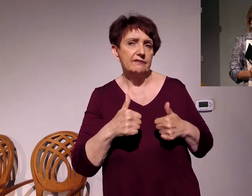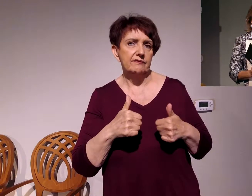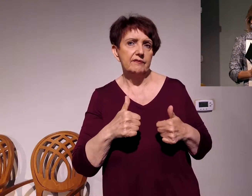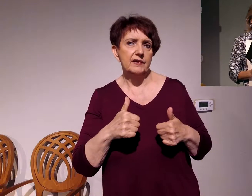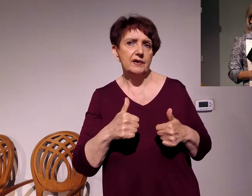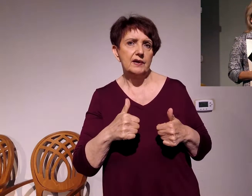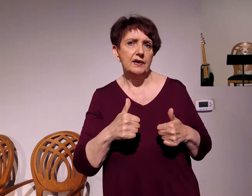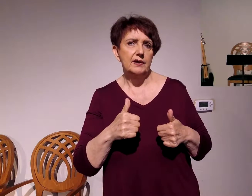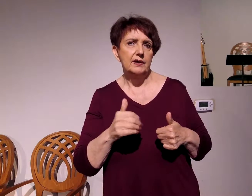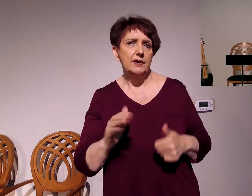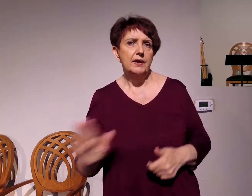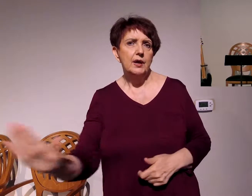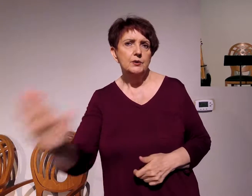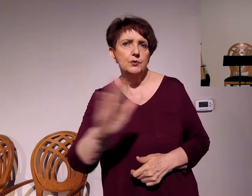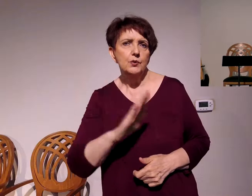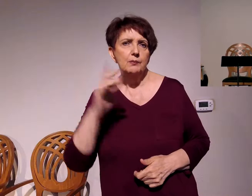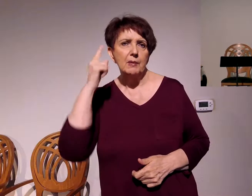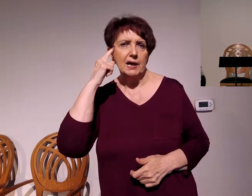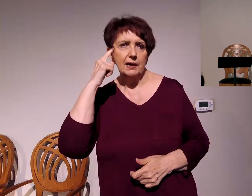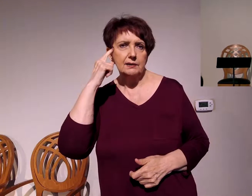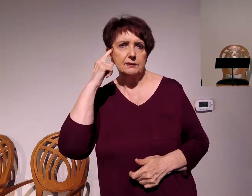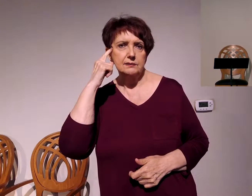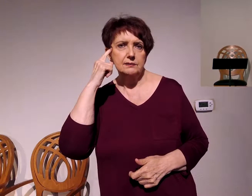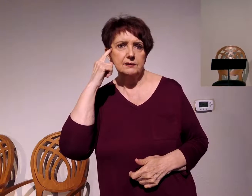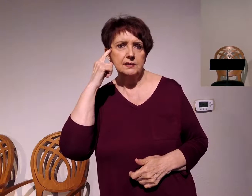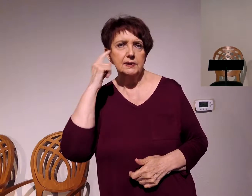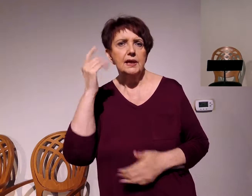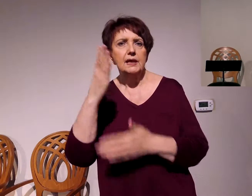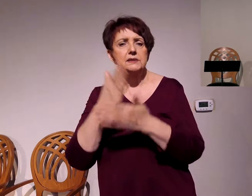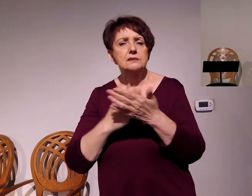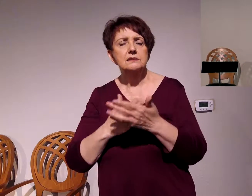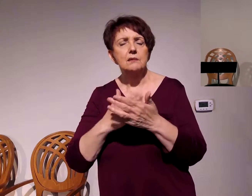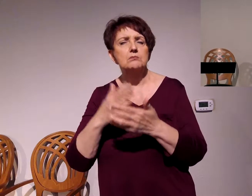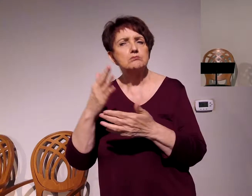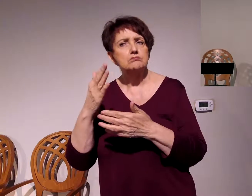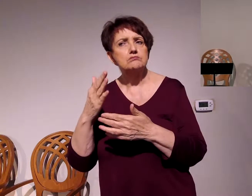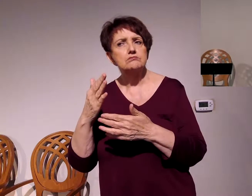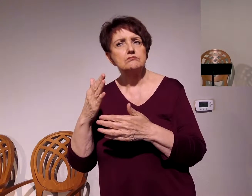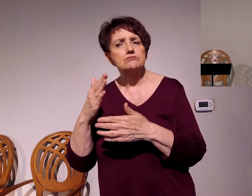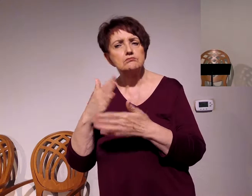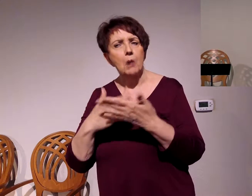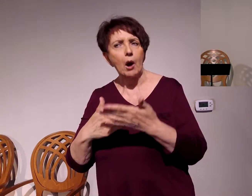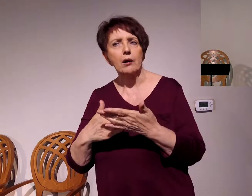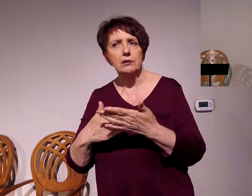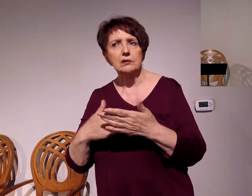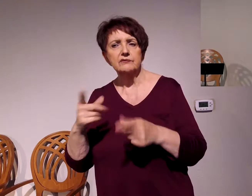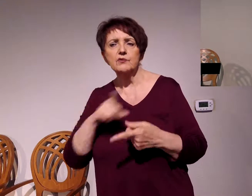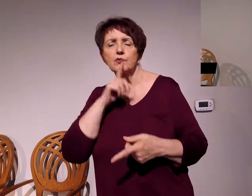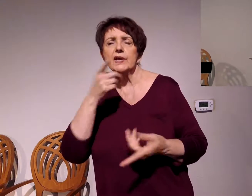life, And your mind and your mind is is some part of this reality.